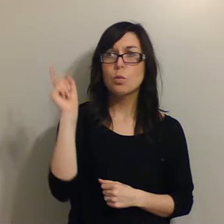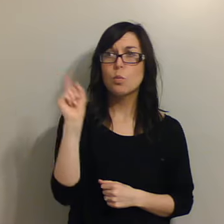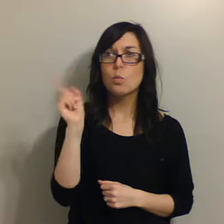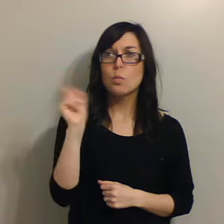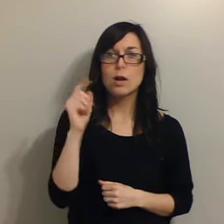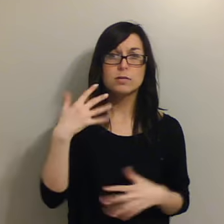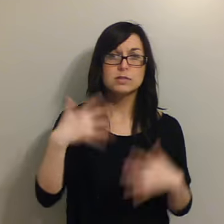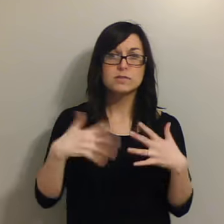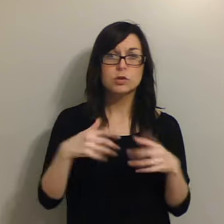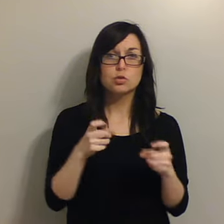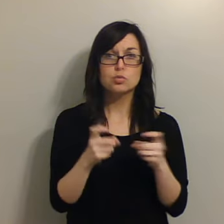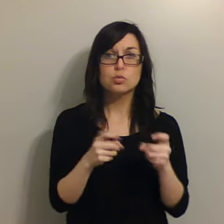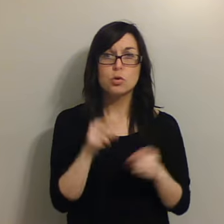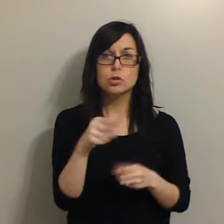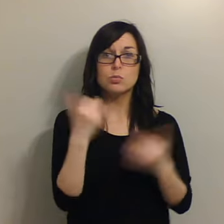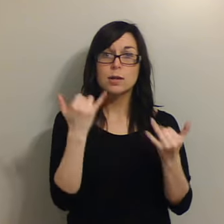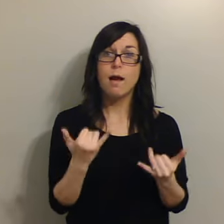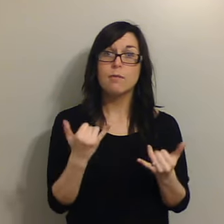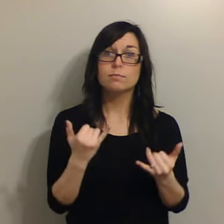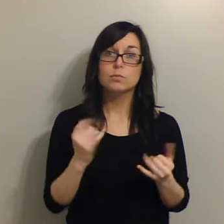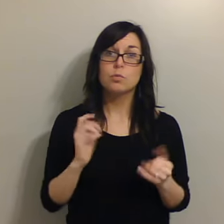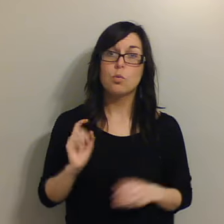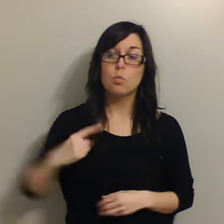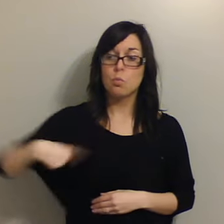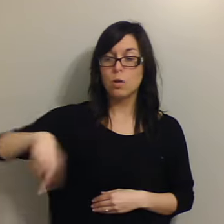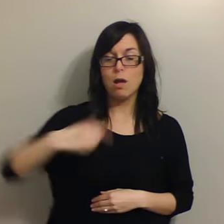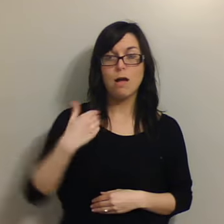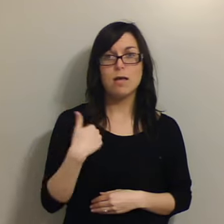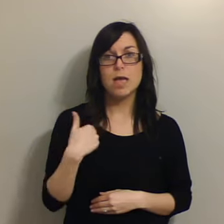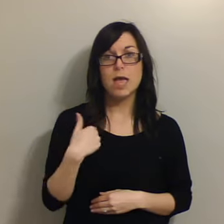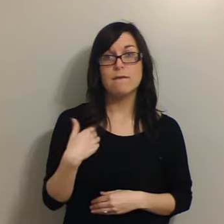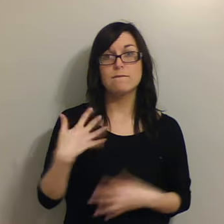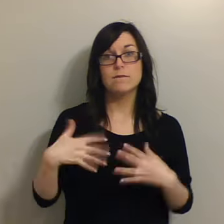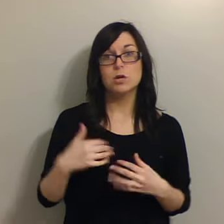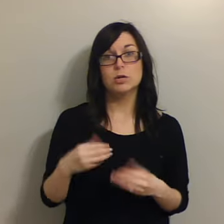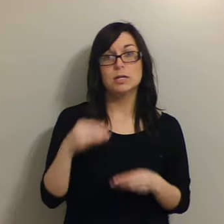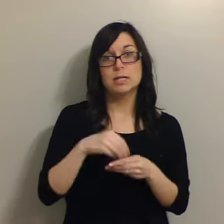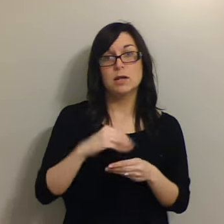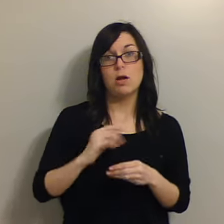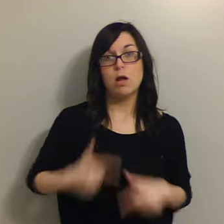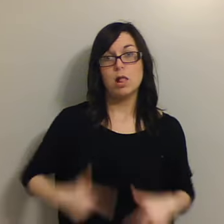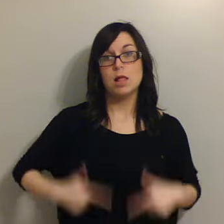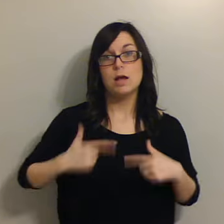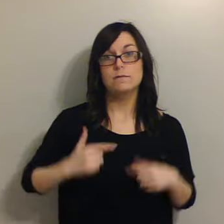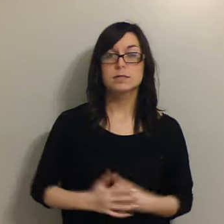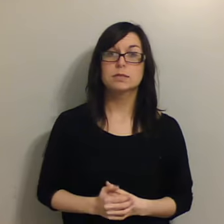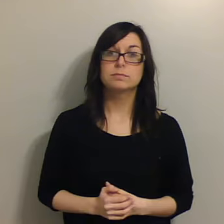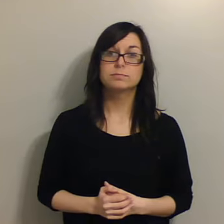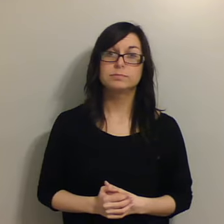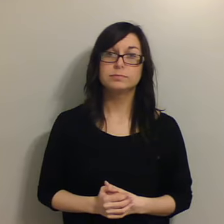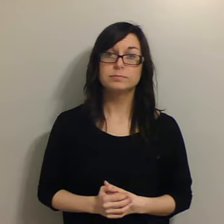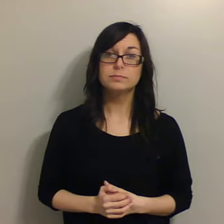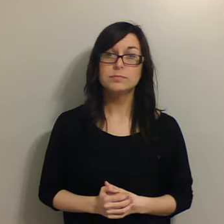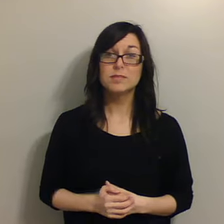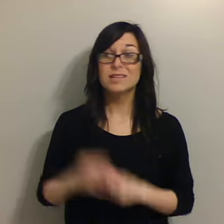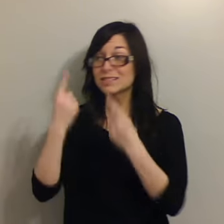We all have fear in our lives. Even the people who are very successful and self-confident, who are out